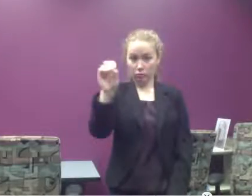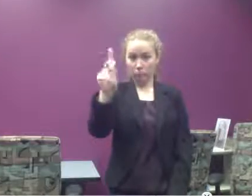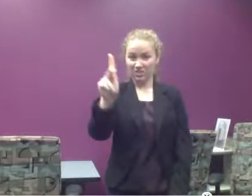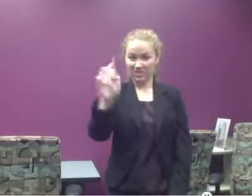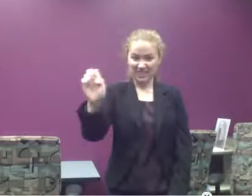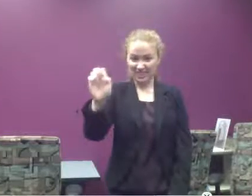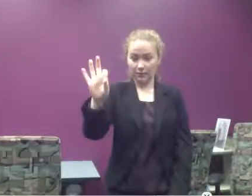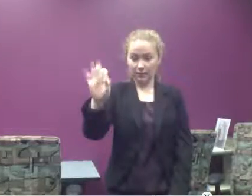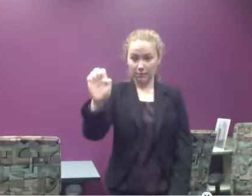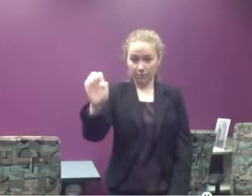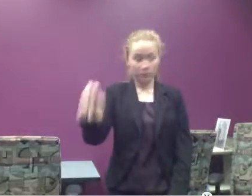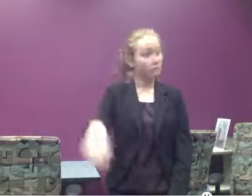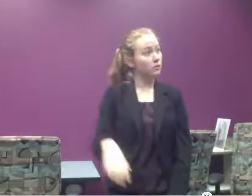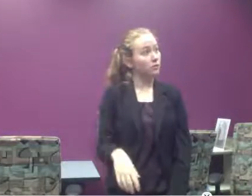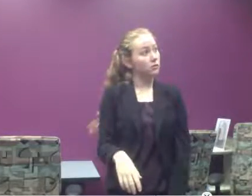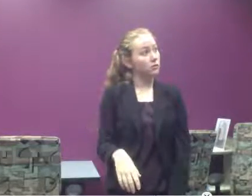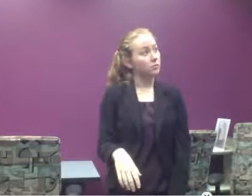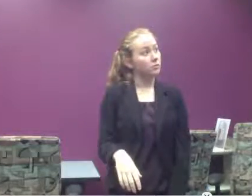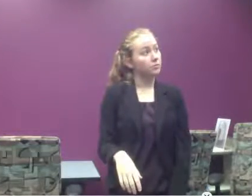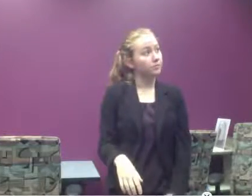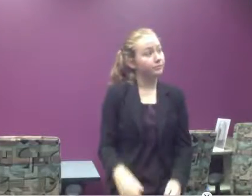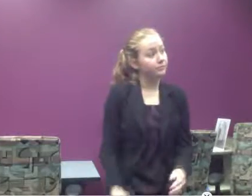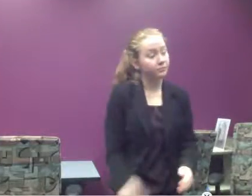Her painting, Georgia O'Keeffe's painting.